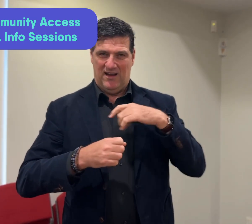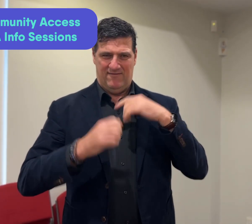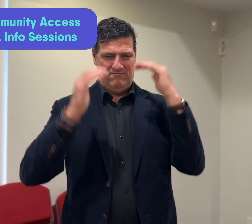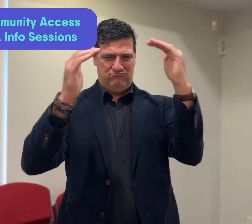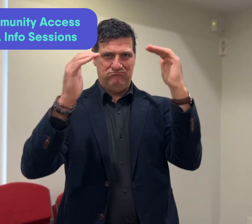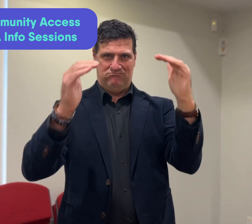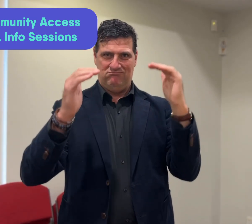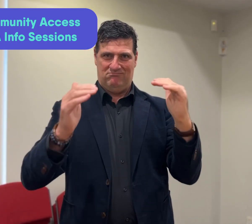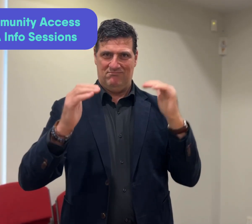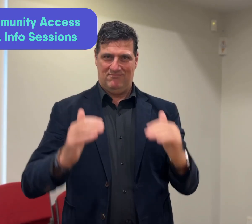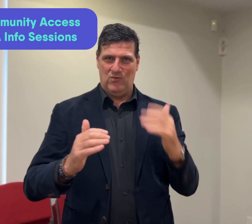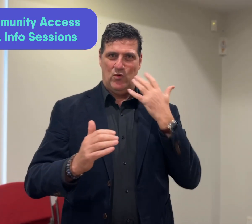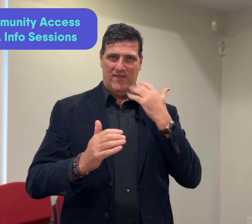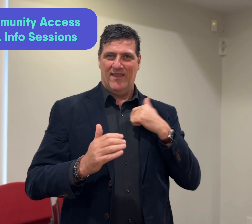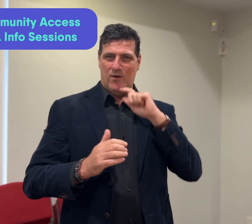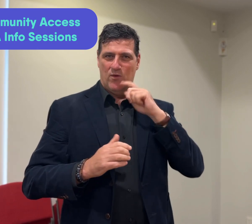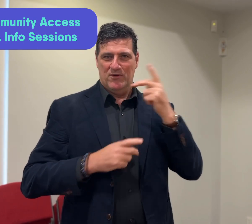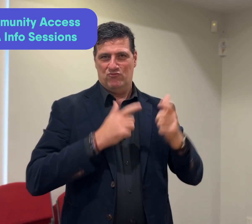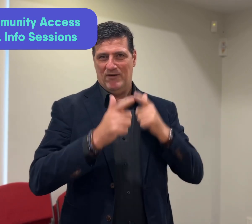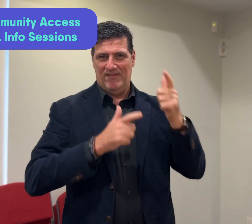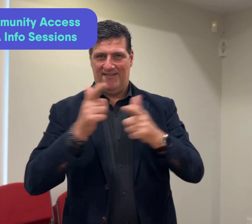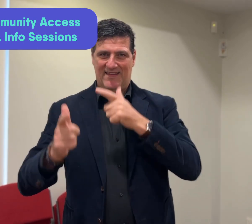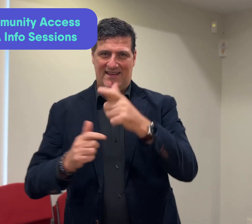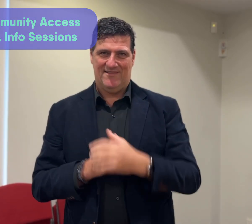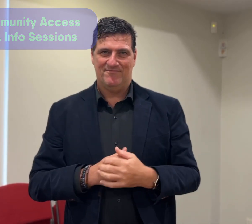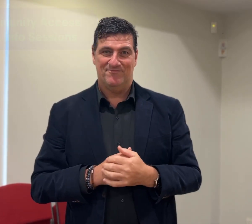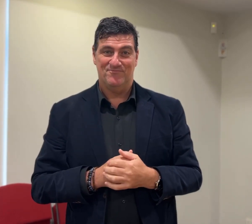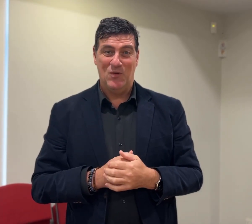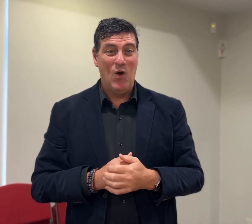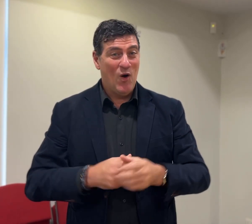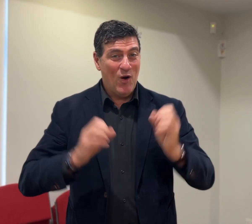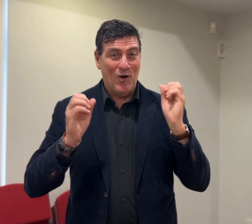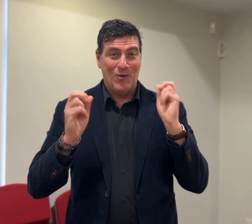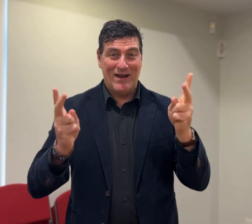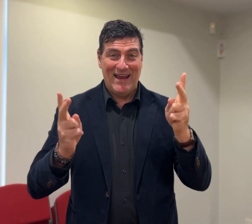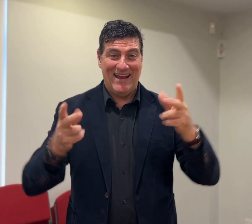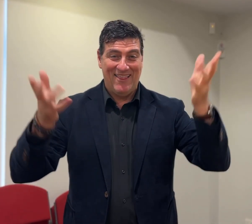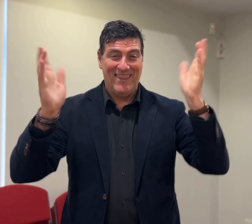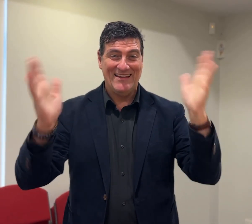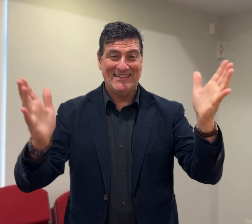the dates we'll be visiting your area. Okay, well that's it from me.